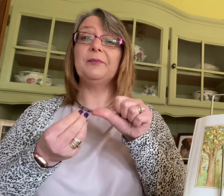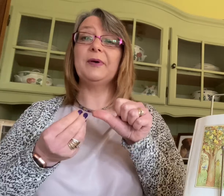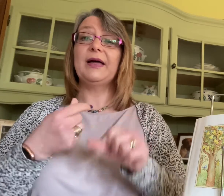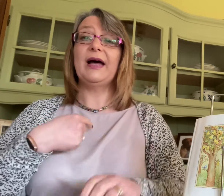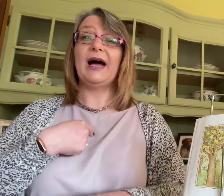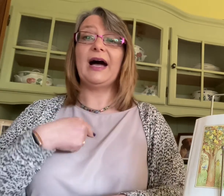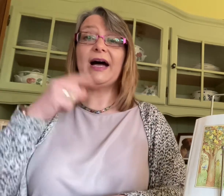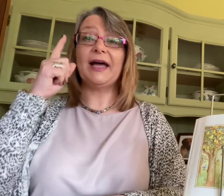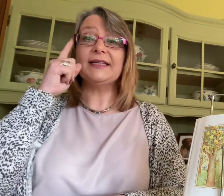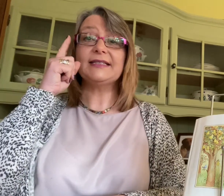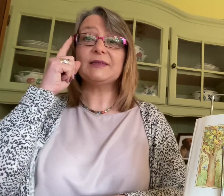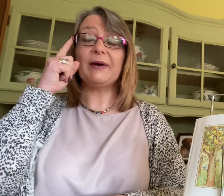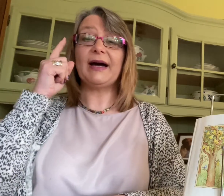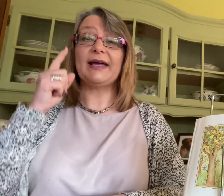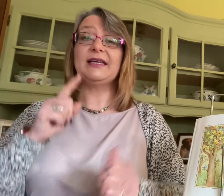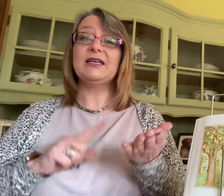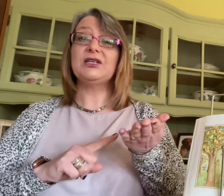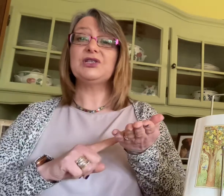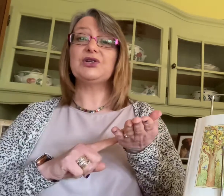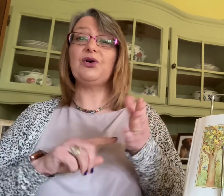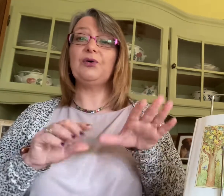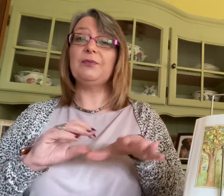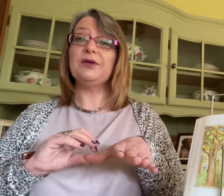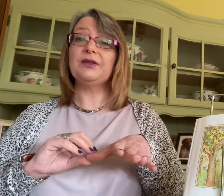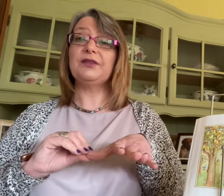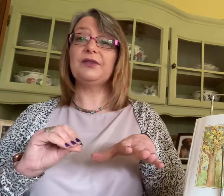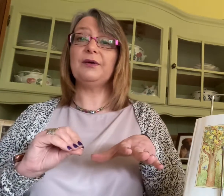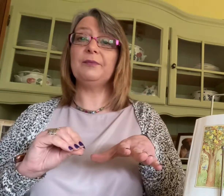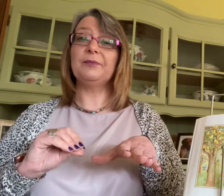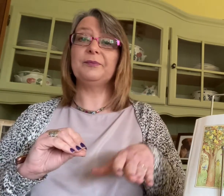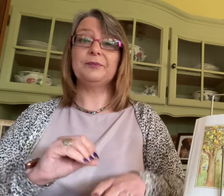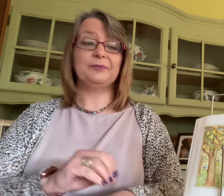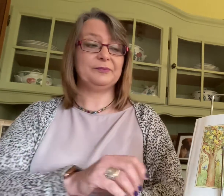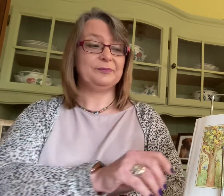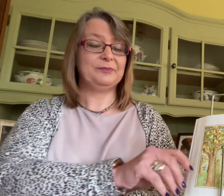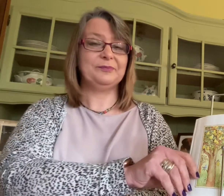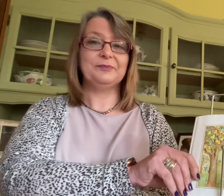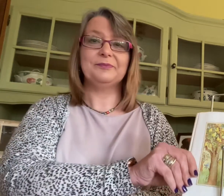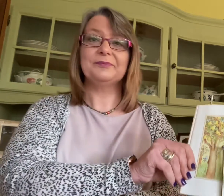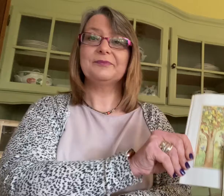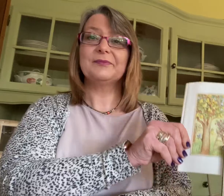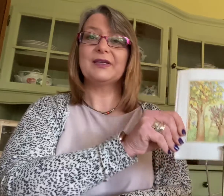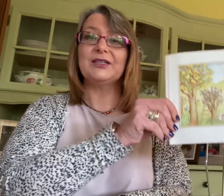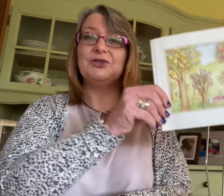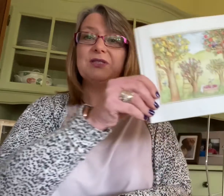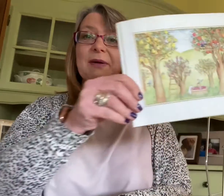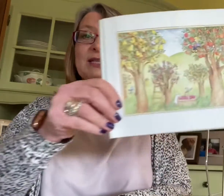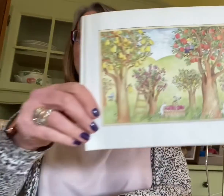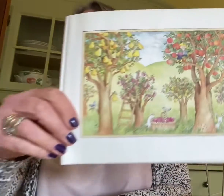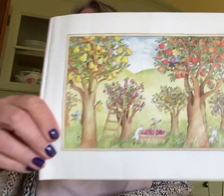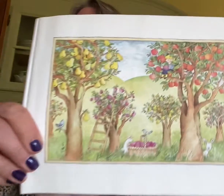And spy Tom Thumb. Can you spy Tom Thumb?